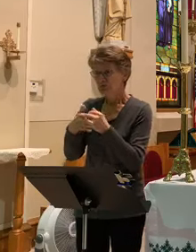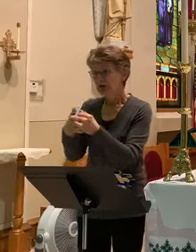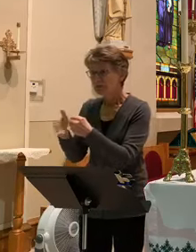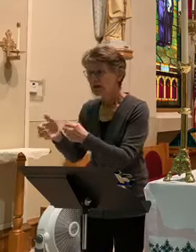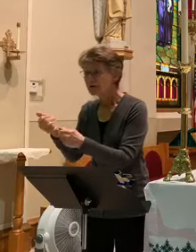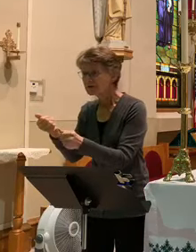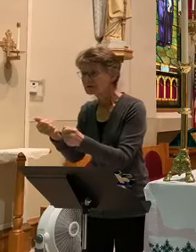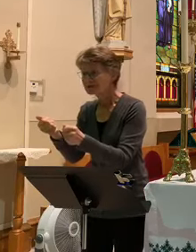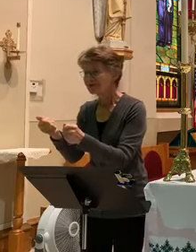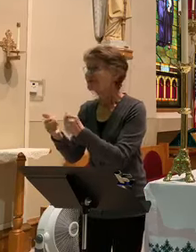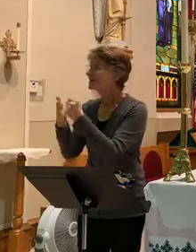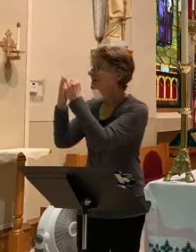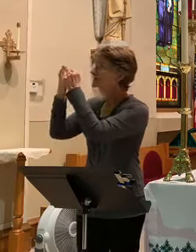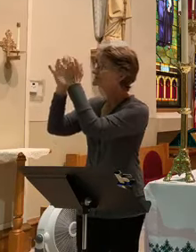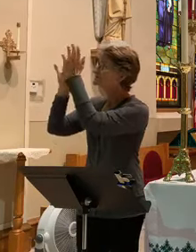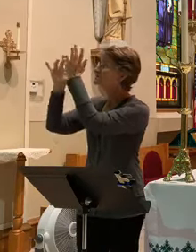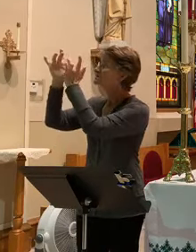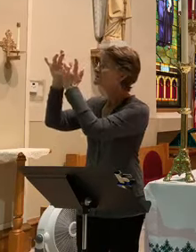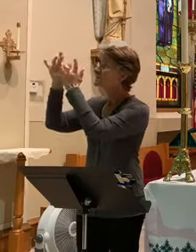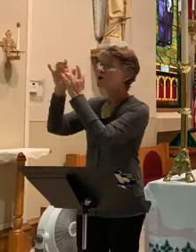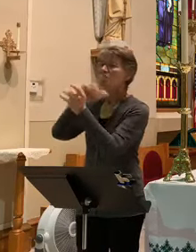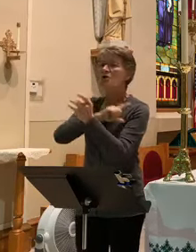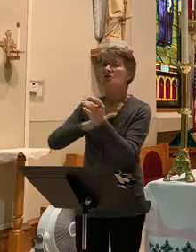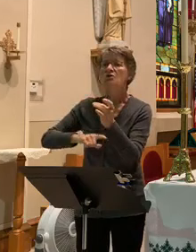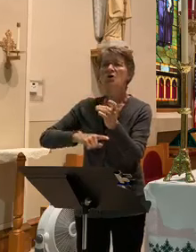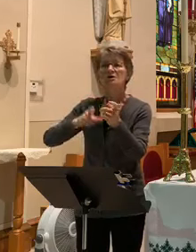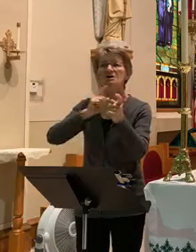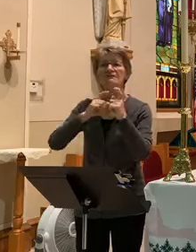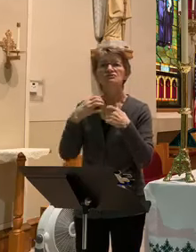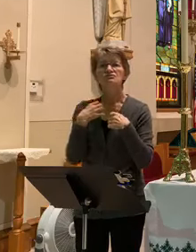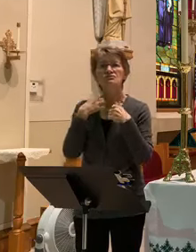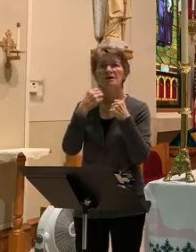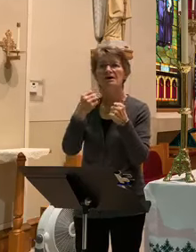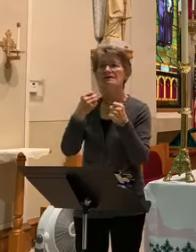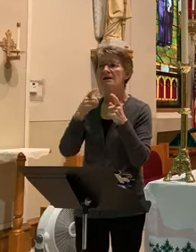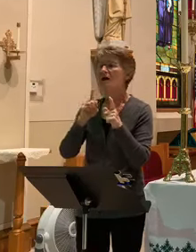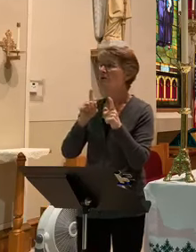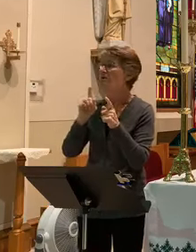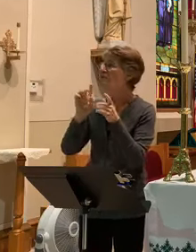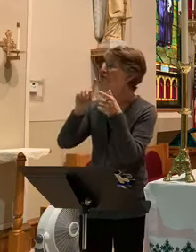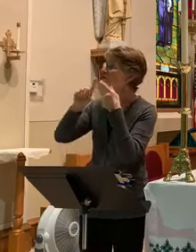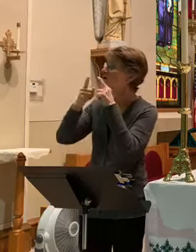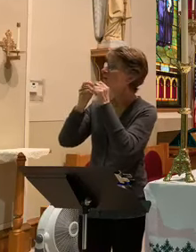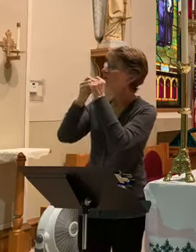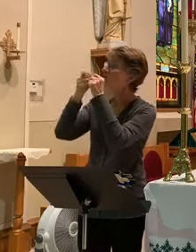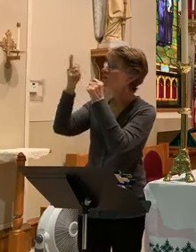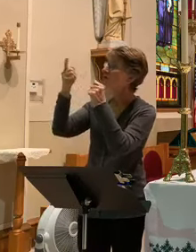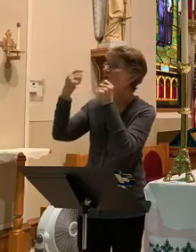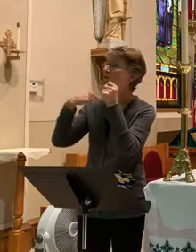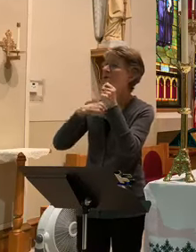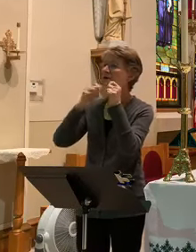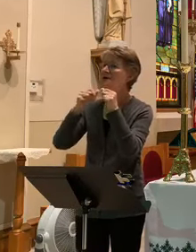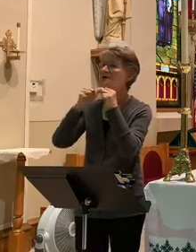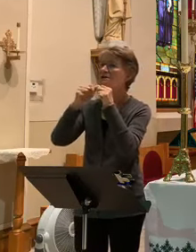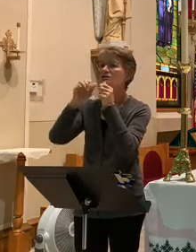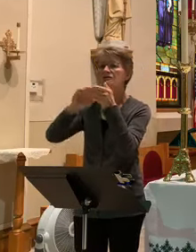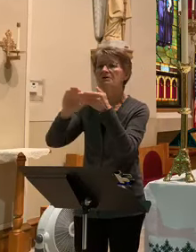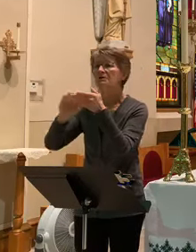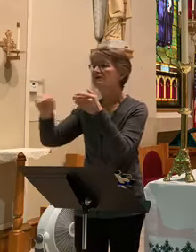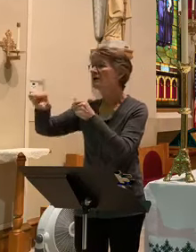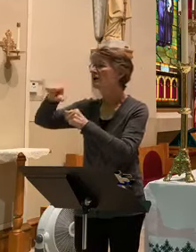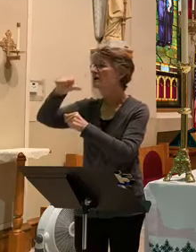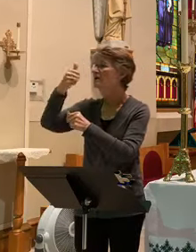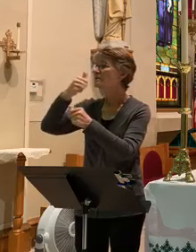did it for me. Lord, give us strength in our Christian friendship with you, that we may continue to forgive